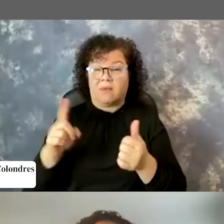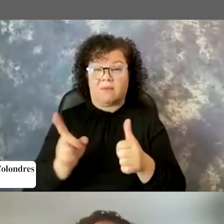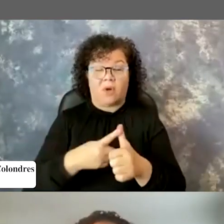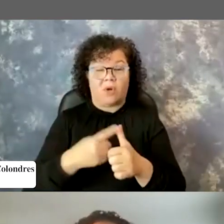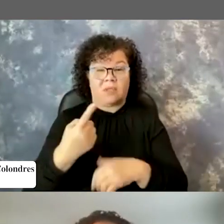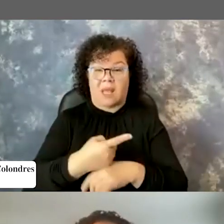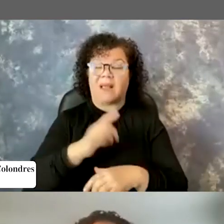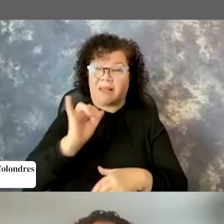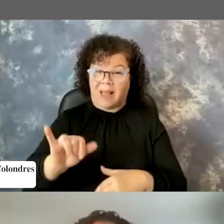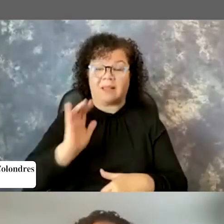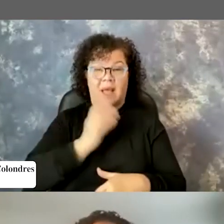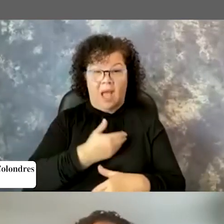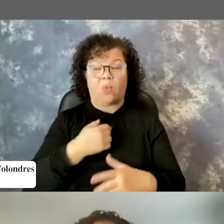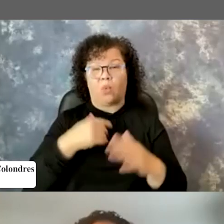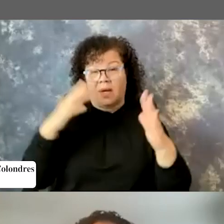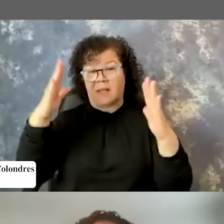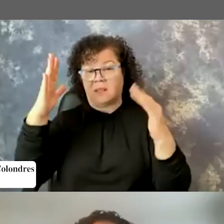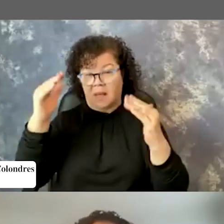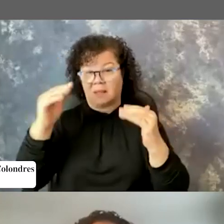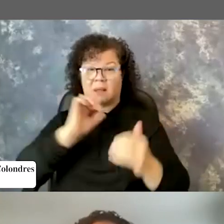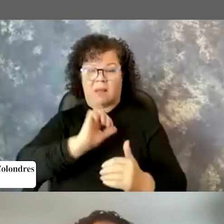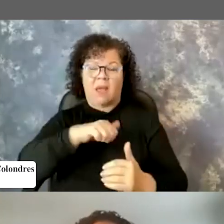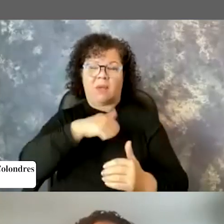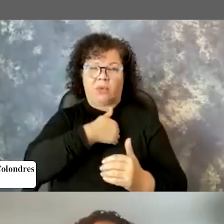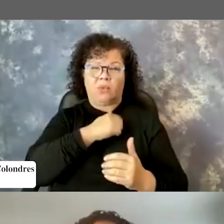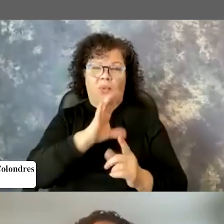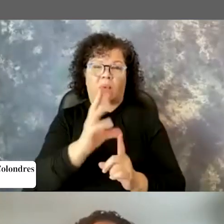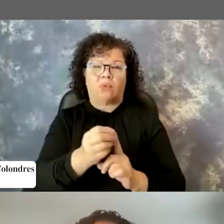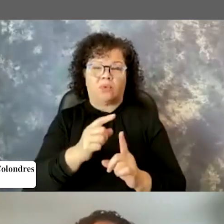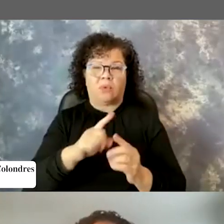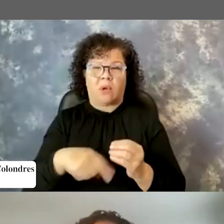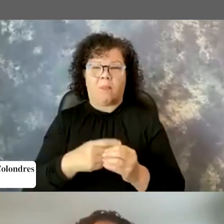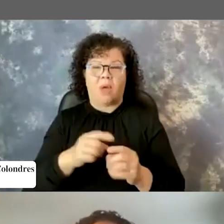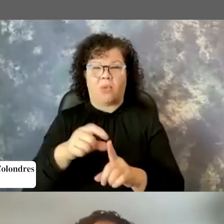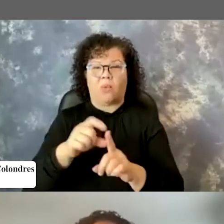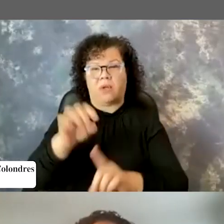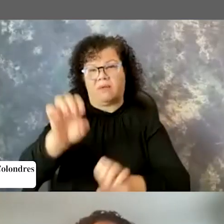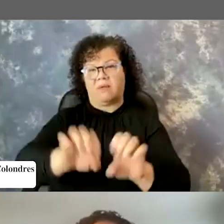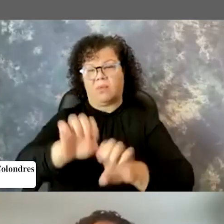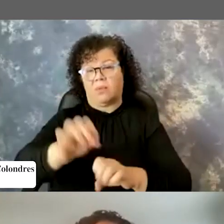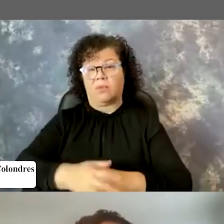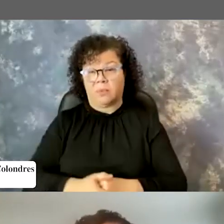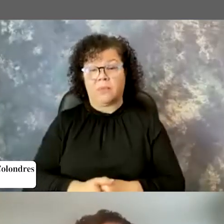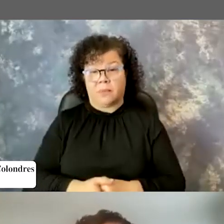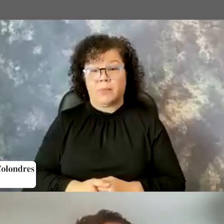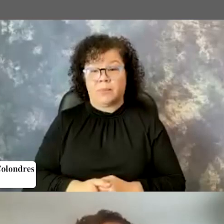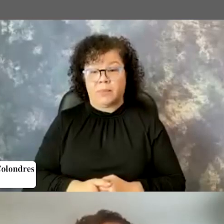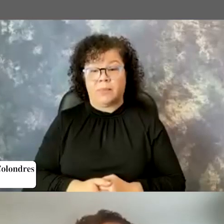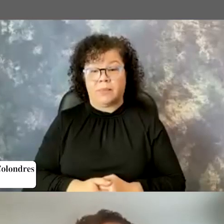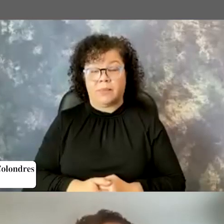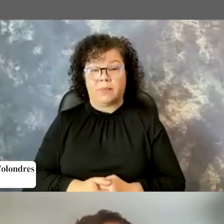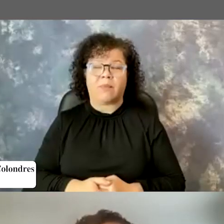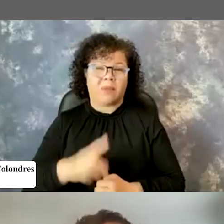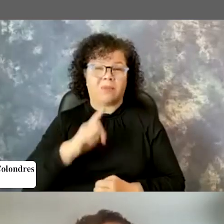that's our sort of expected culture around evaluation. And we've just